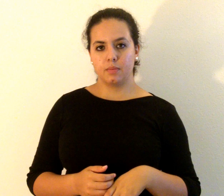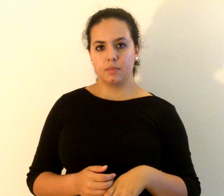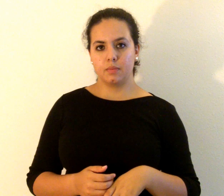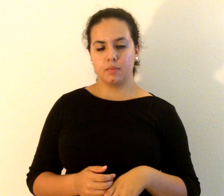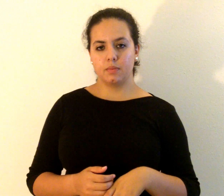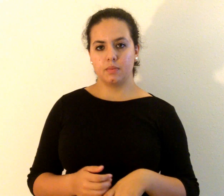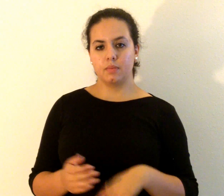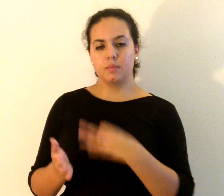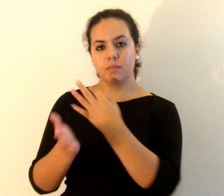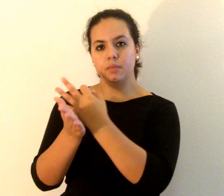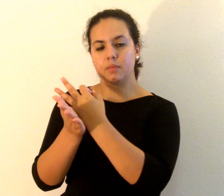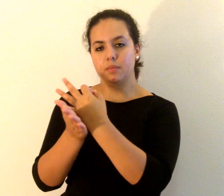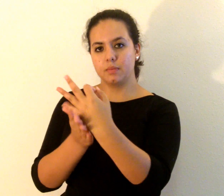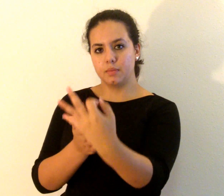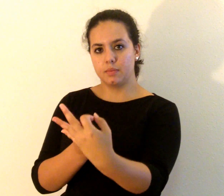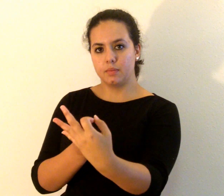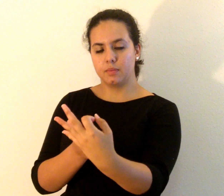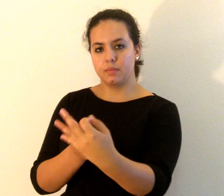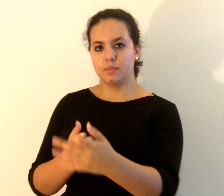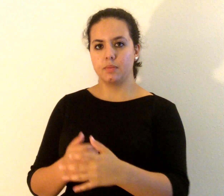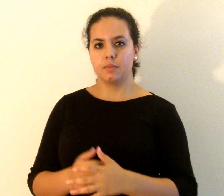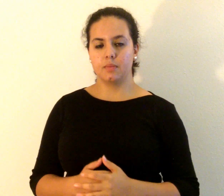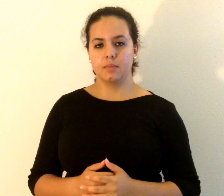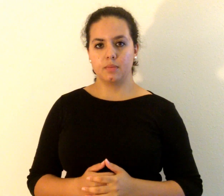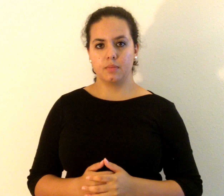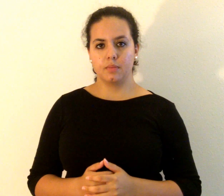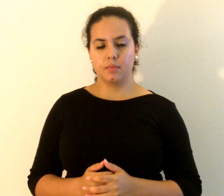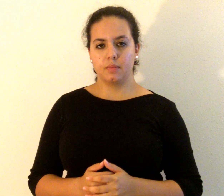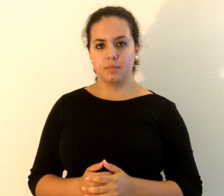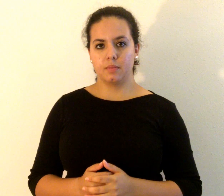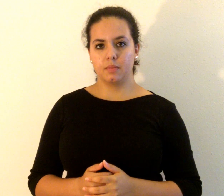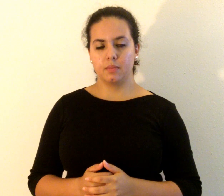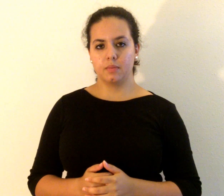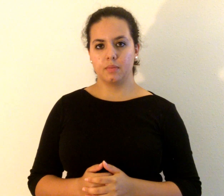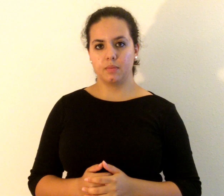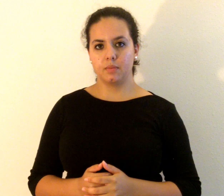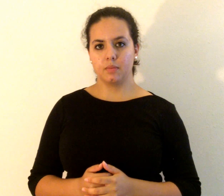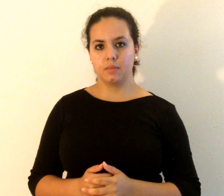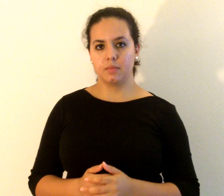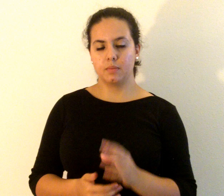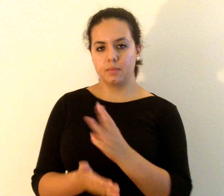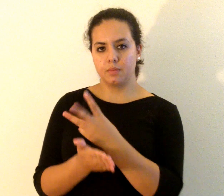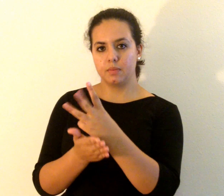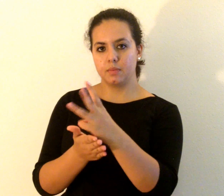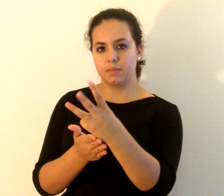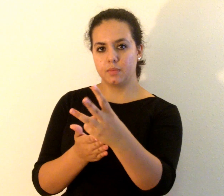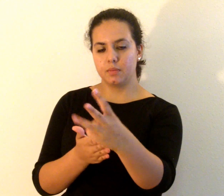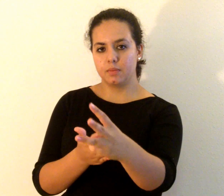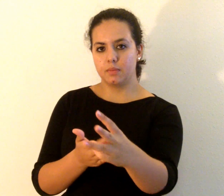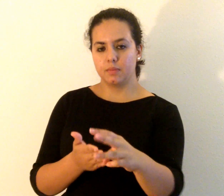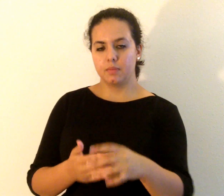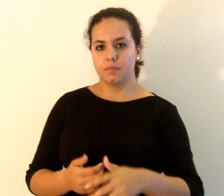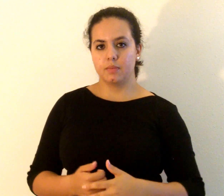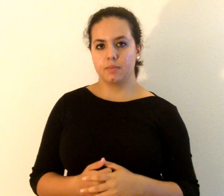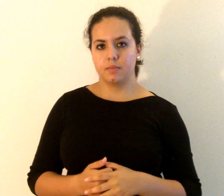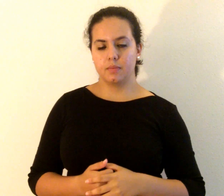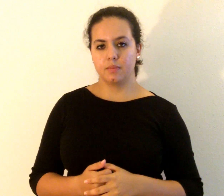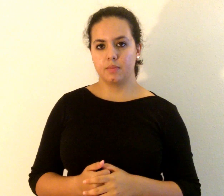9 weeks, you could say it's a 9-week class. You cannot tell them, oh, my class is 16 weeks. You'd have to